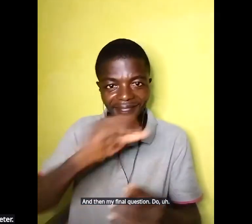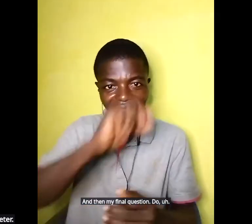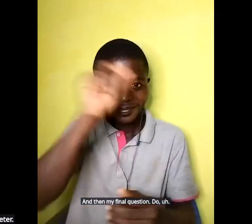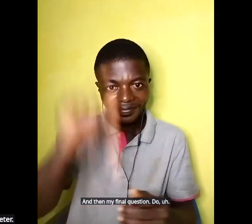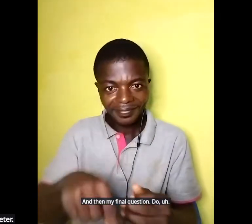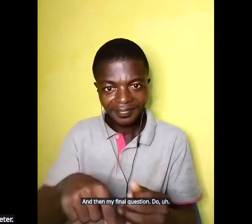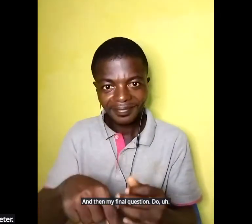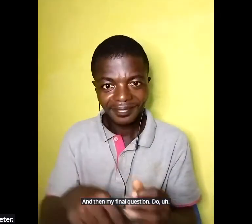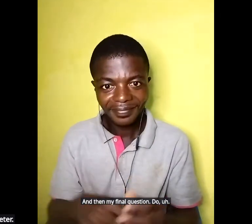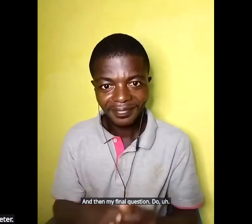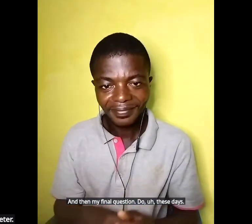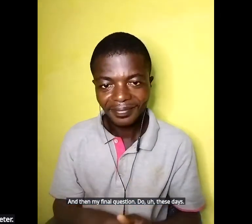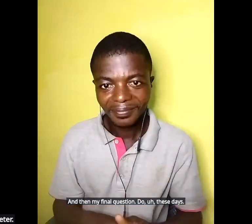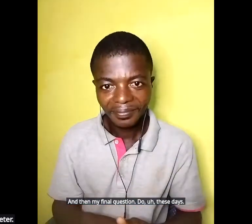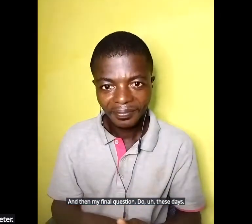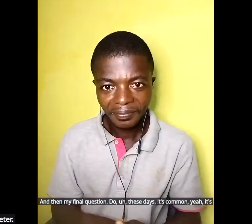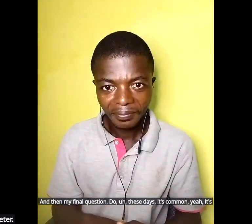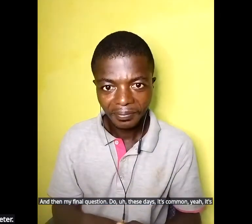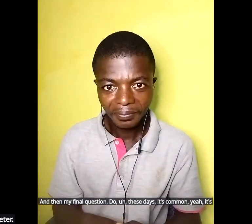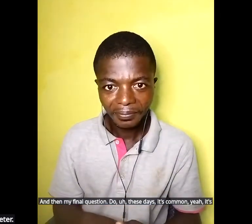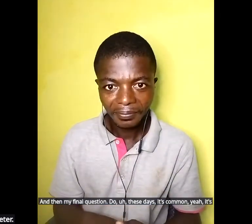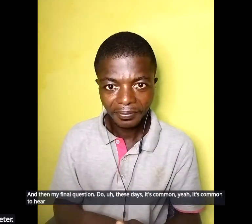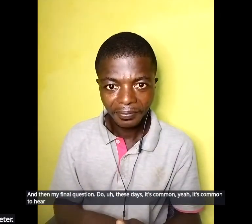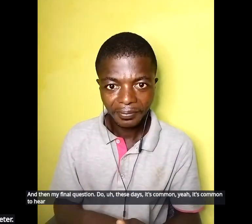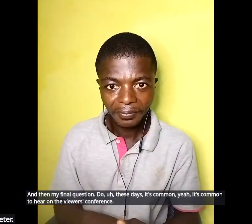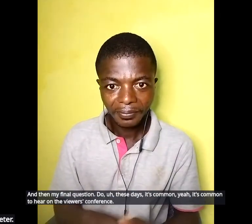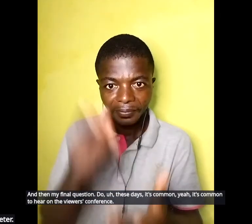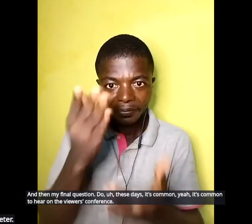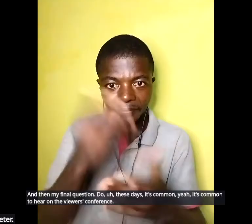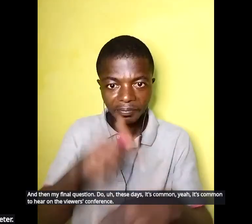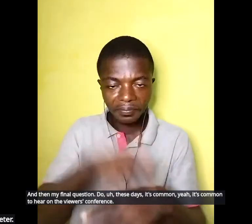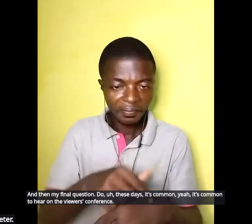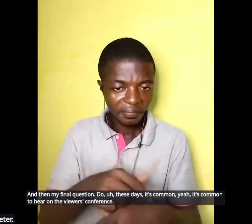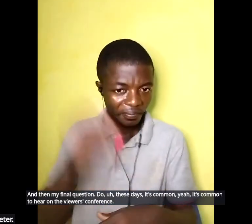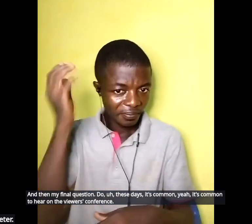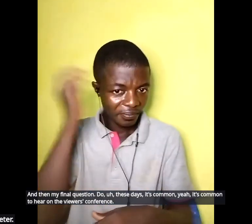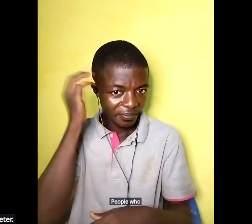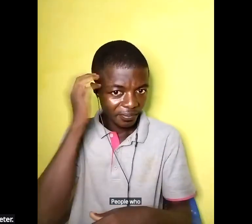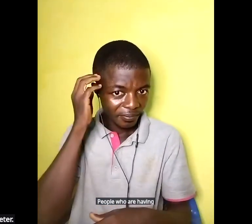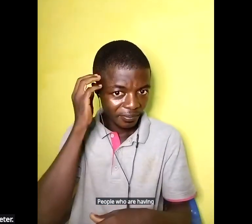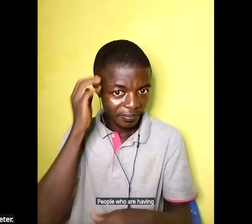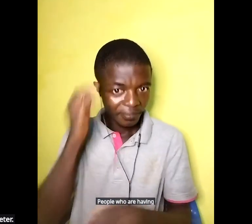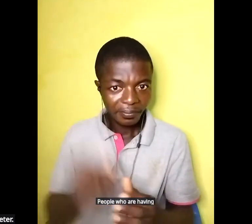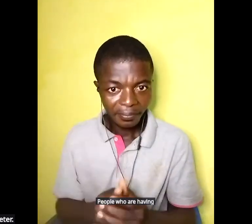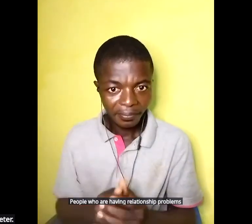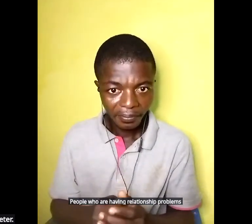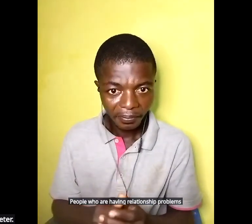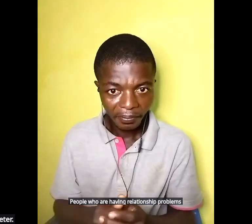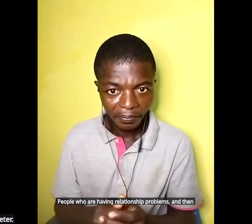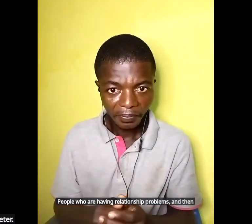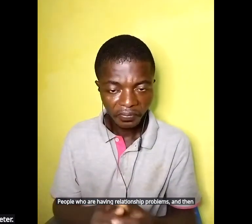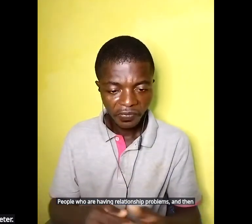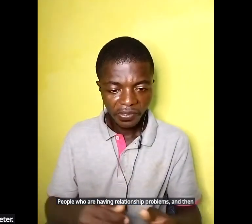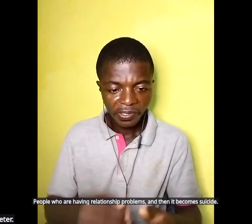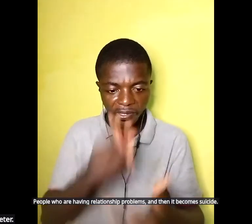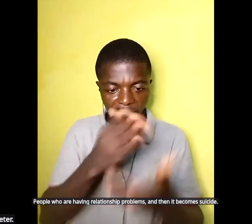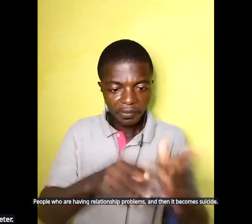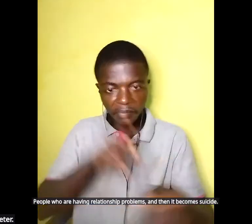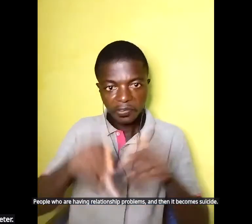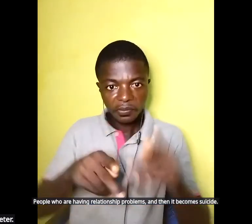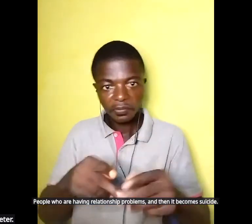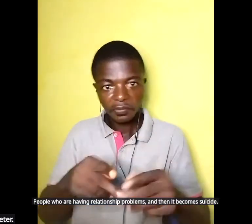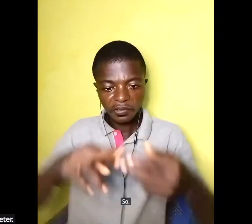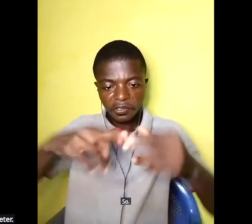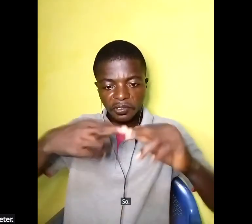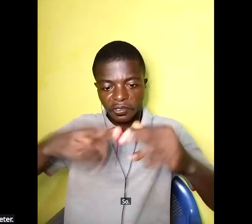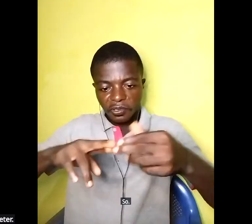days, it's common to hear on the various campuses people who are having relationship problems and then become suicidal. So I